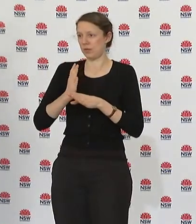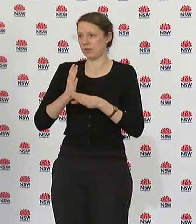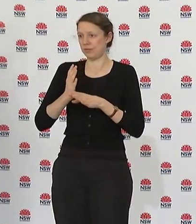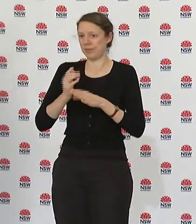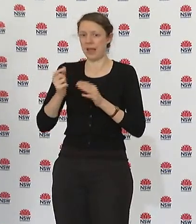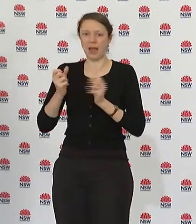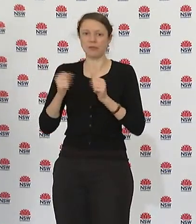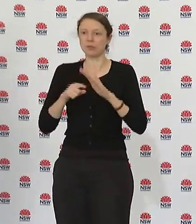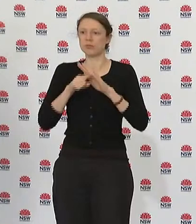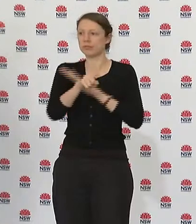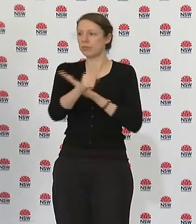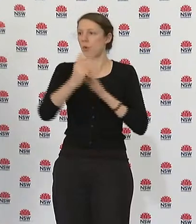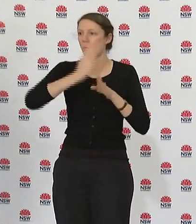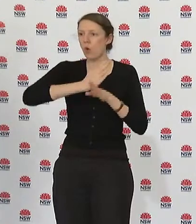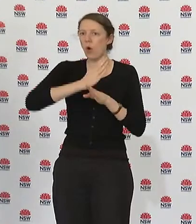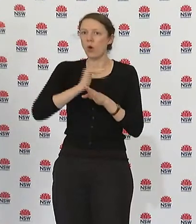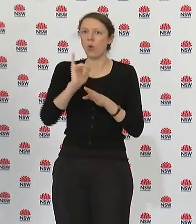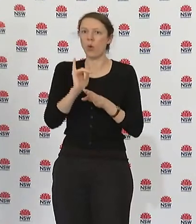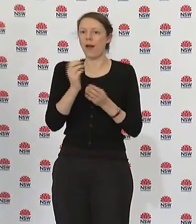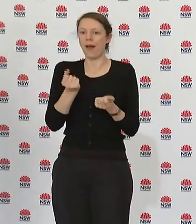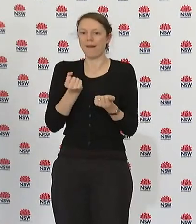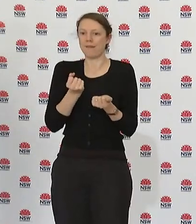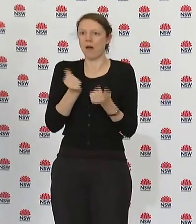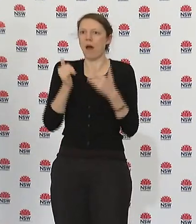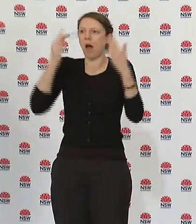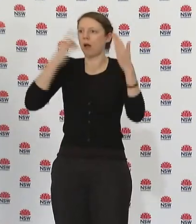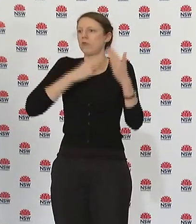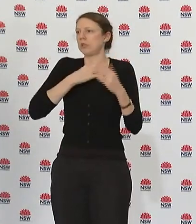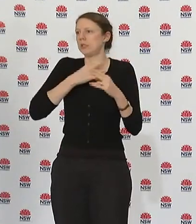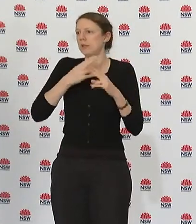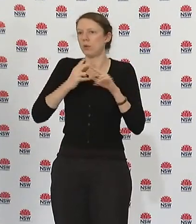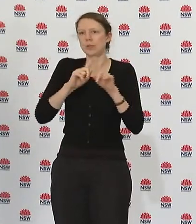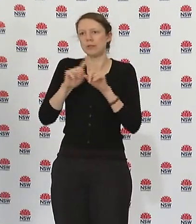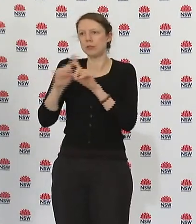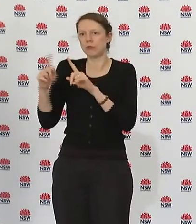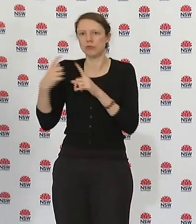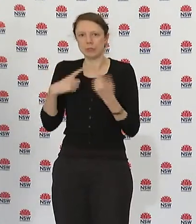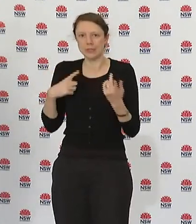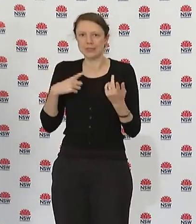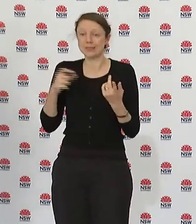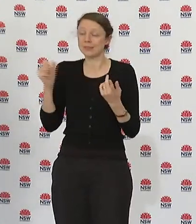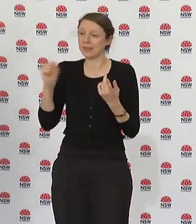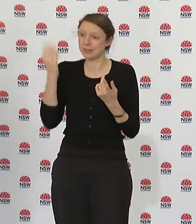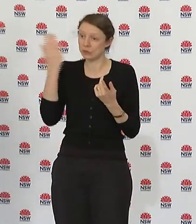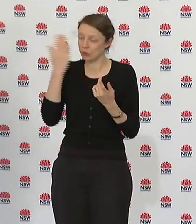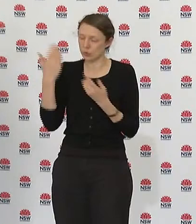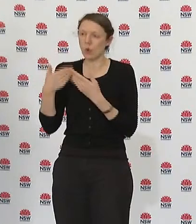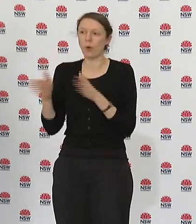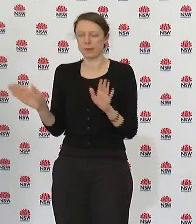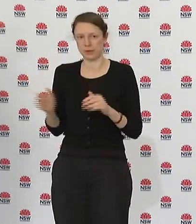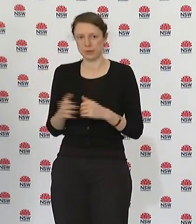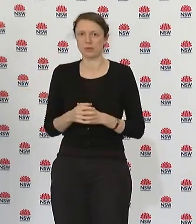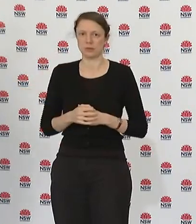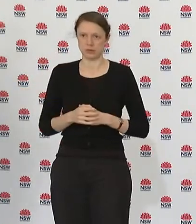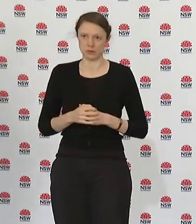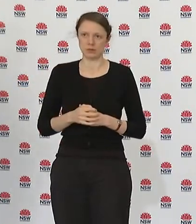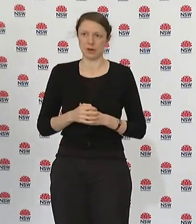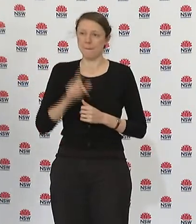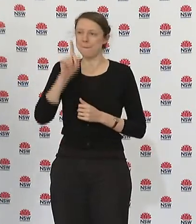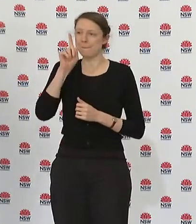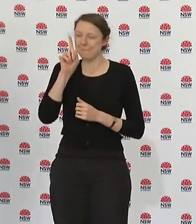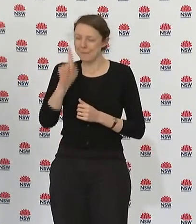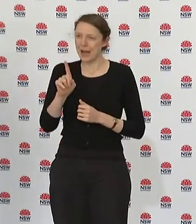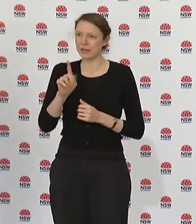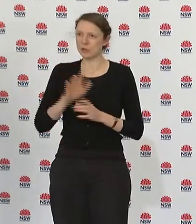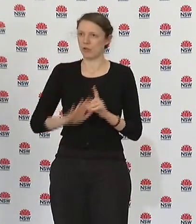there's issues of vulnerability or other challenges, of course, schools are open. But we're noticing around the state that it's only